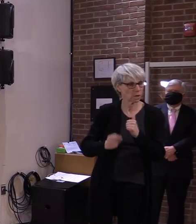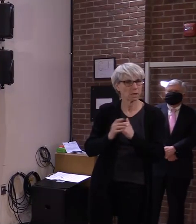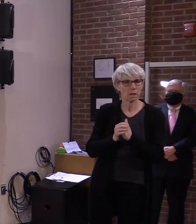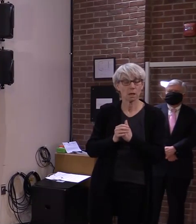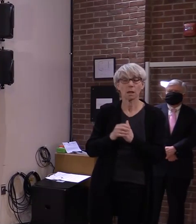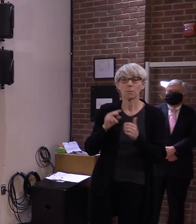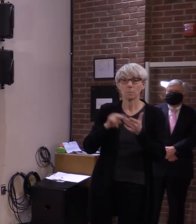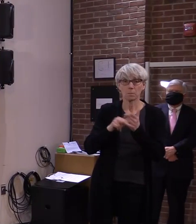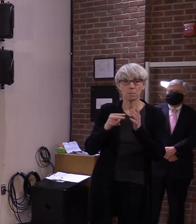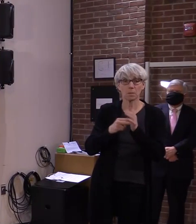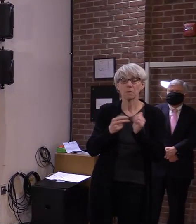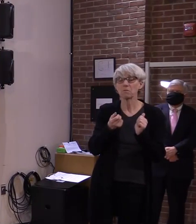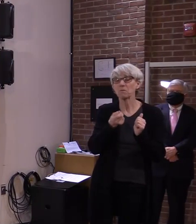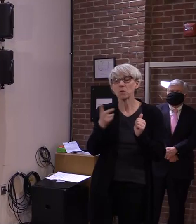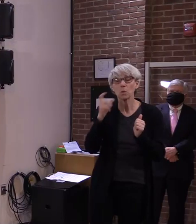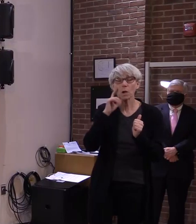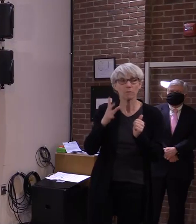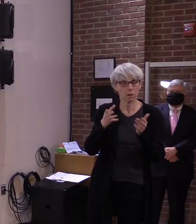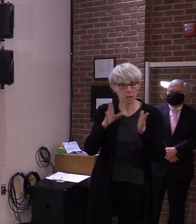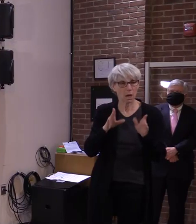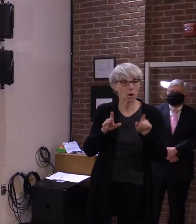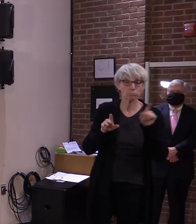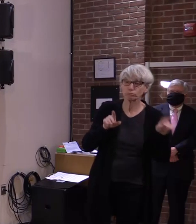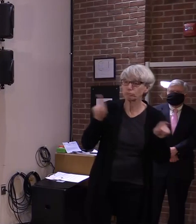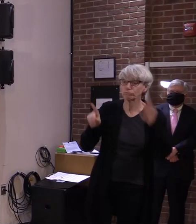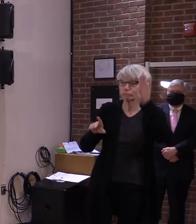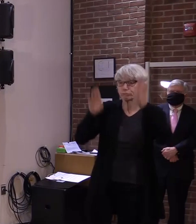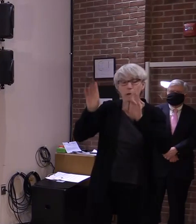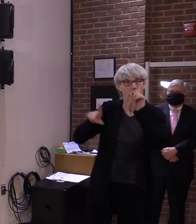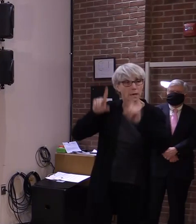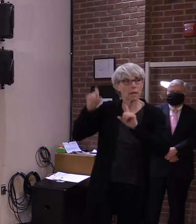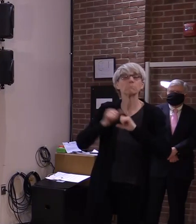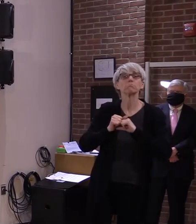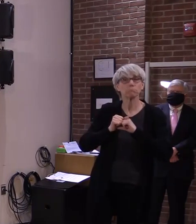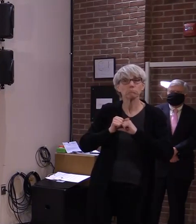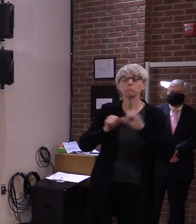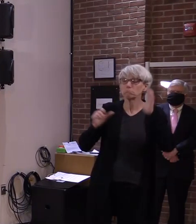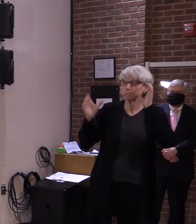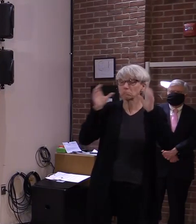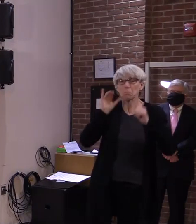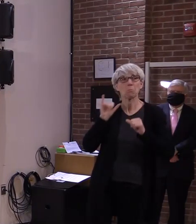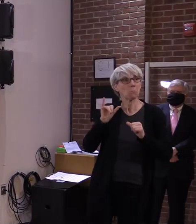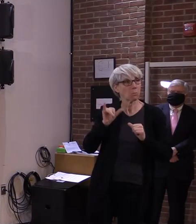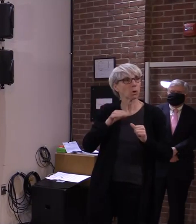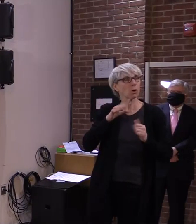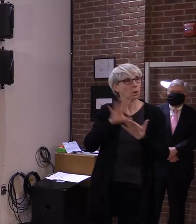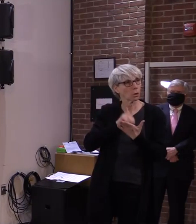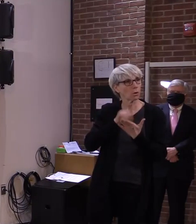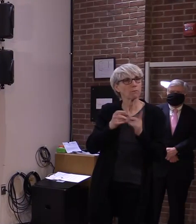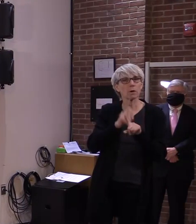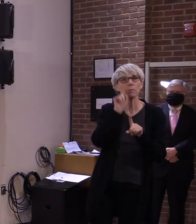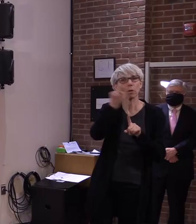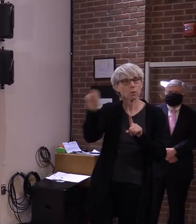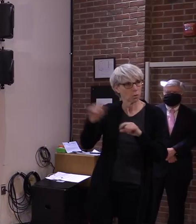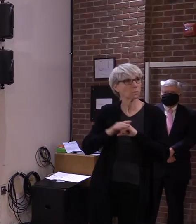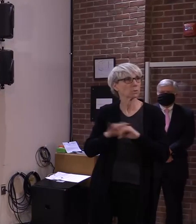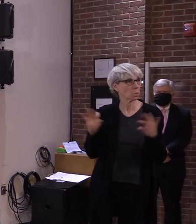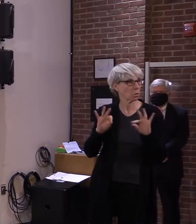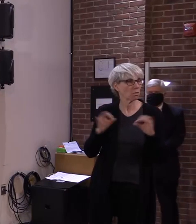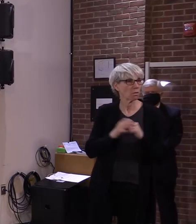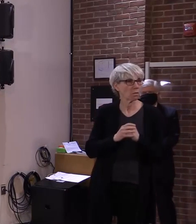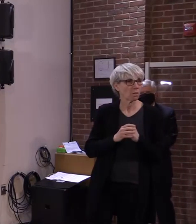A few governors are allowed to ask questions, and you learn something about what other governors are thinking at that point too. But that was the case